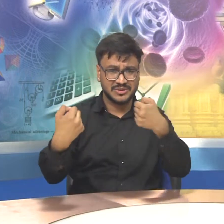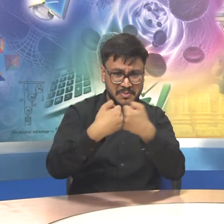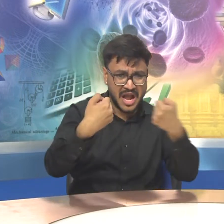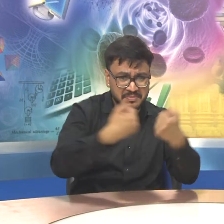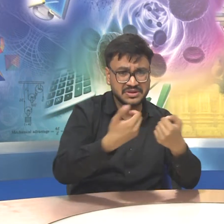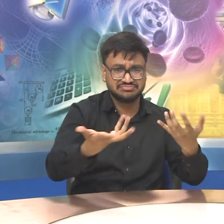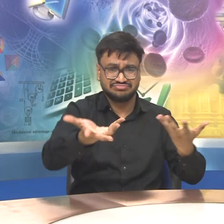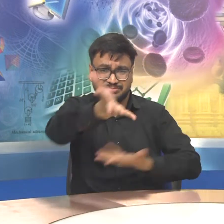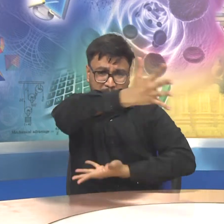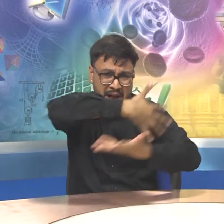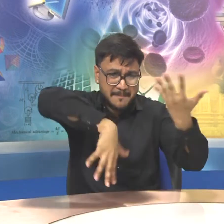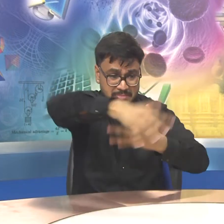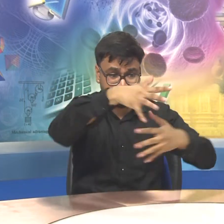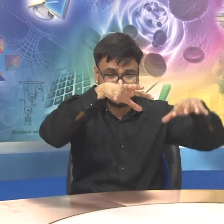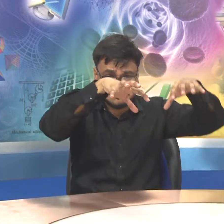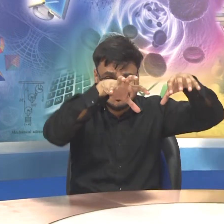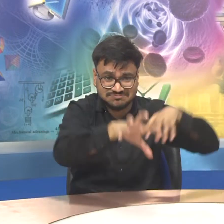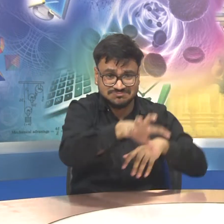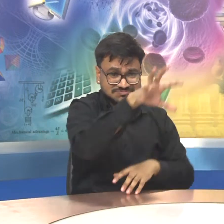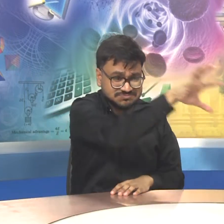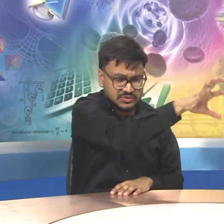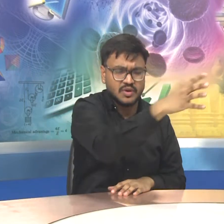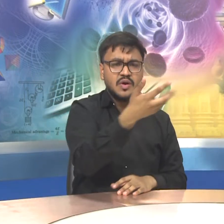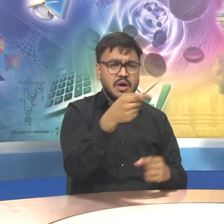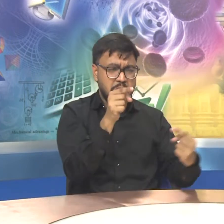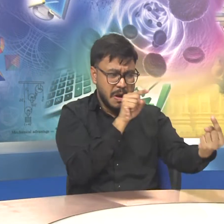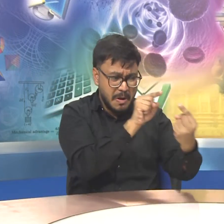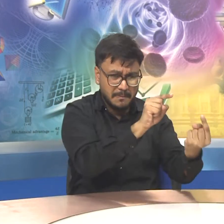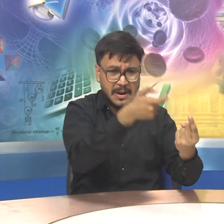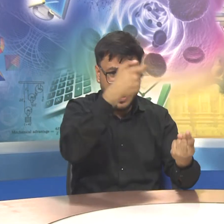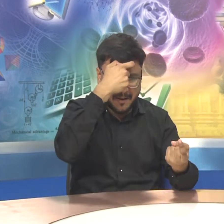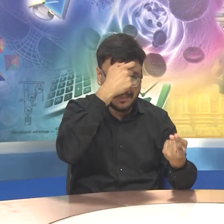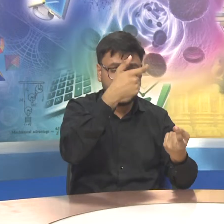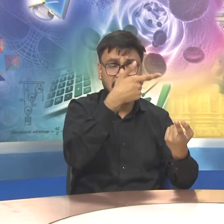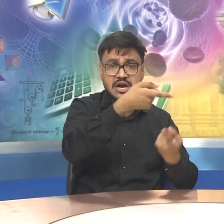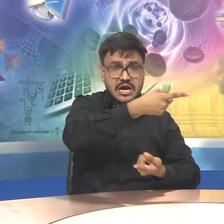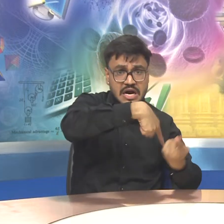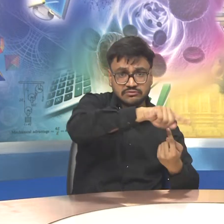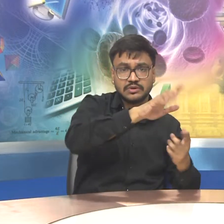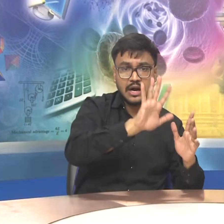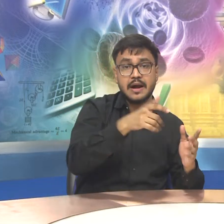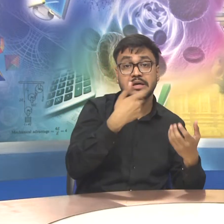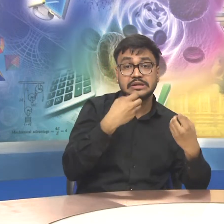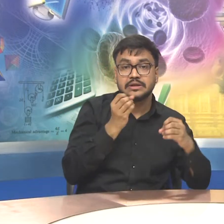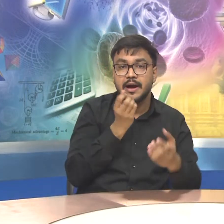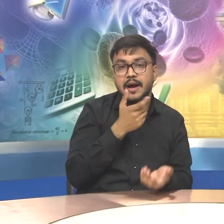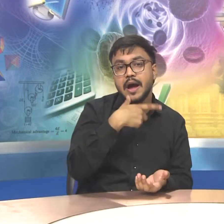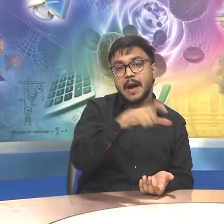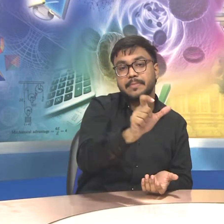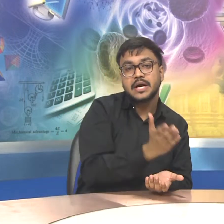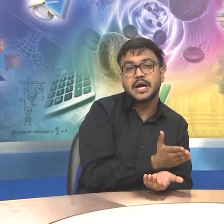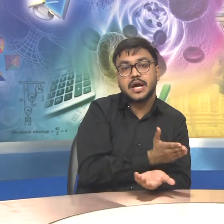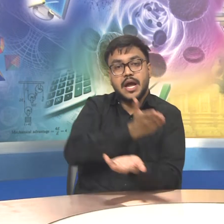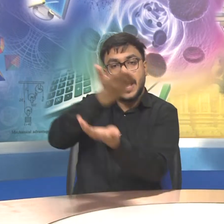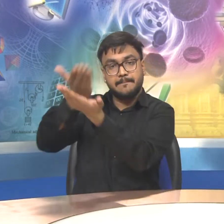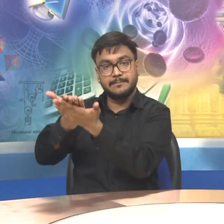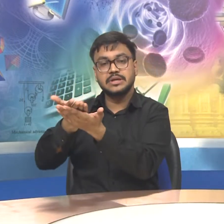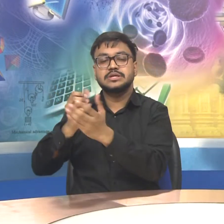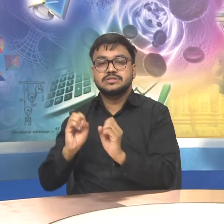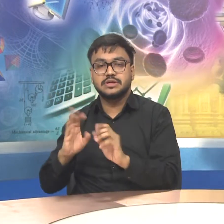it disputes between the Government of India and one or more states on one side